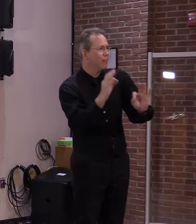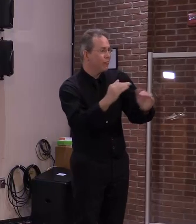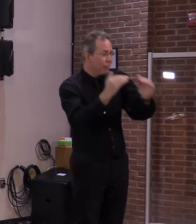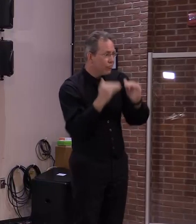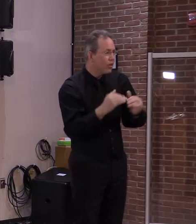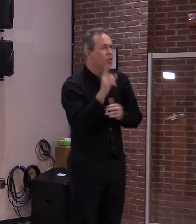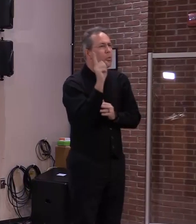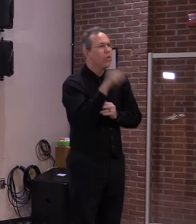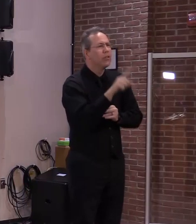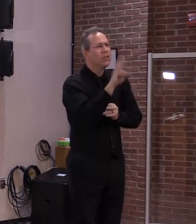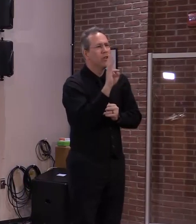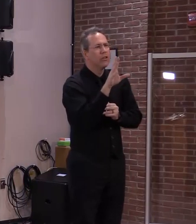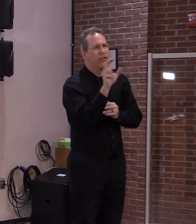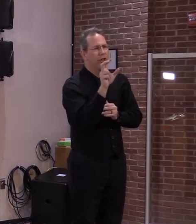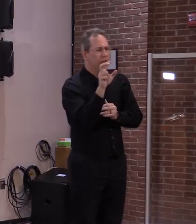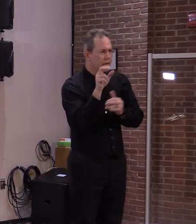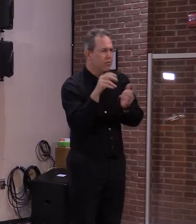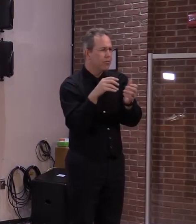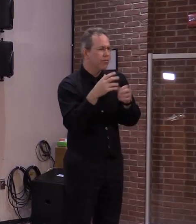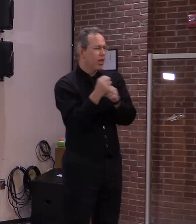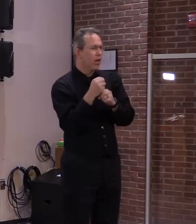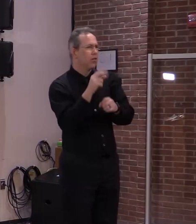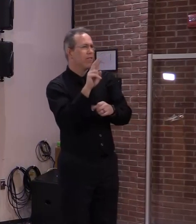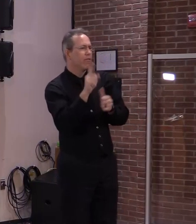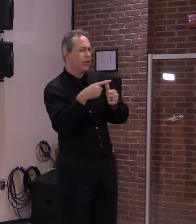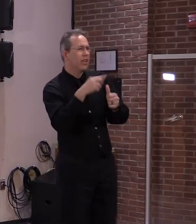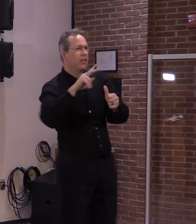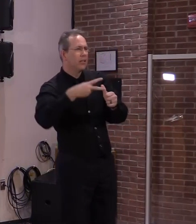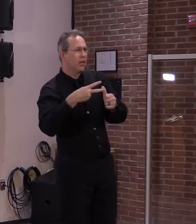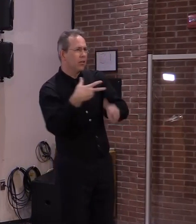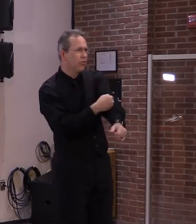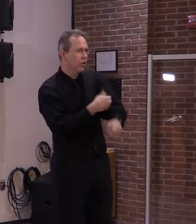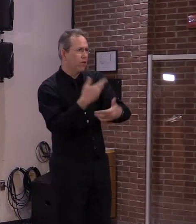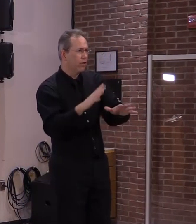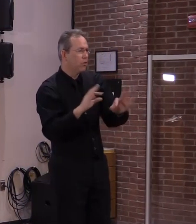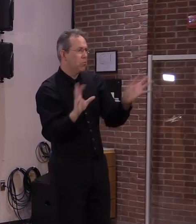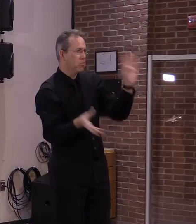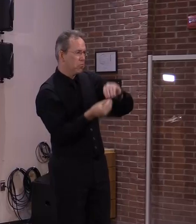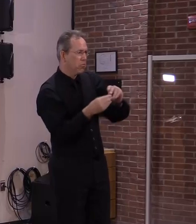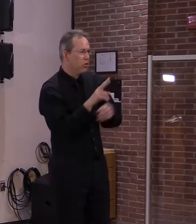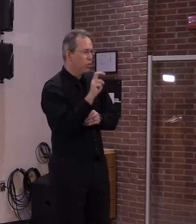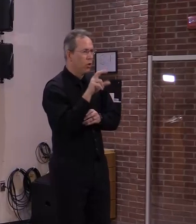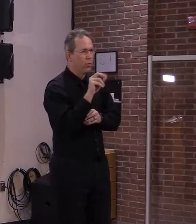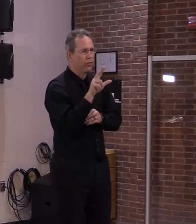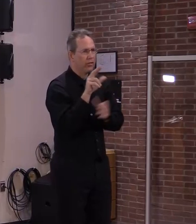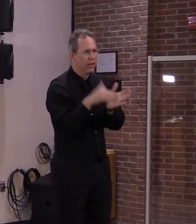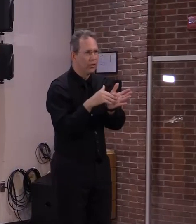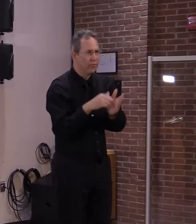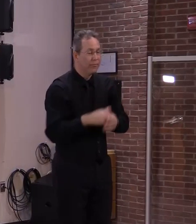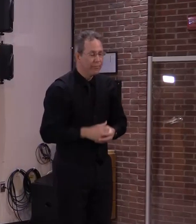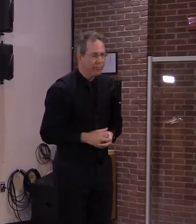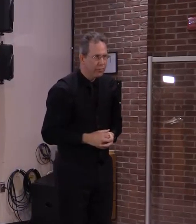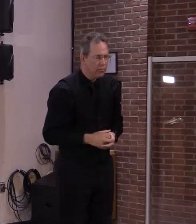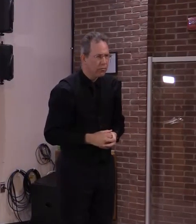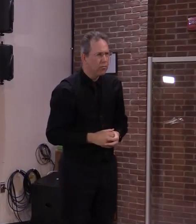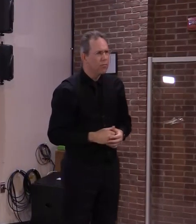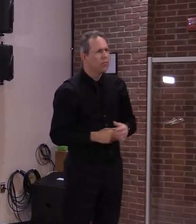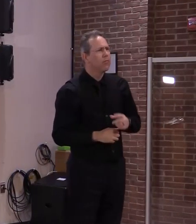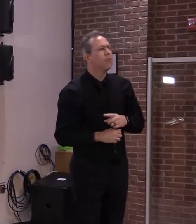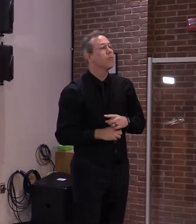116,300 have received their first and last dose of the vaccine. We have mentioned in previous press conferences that